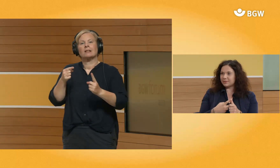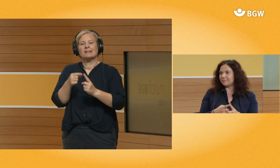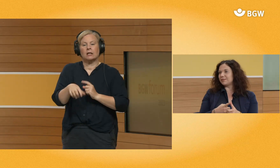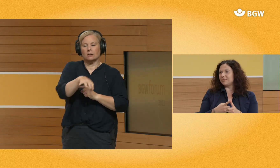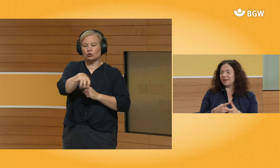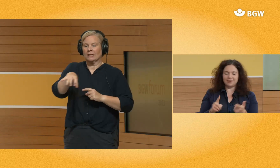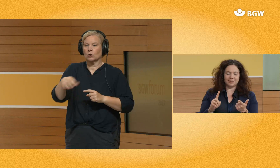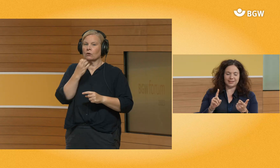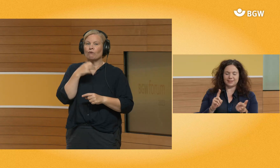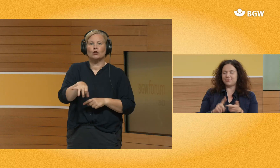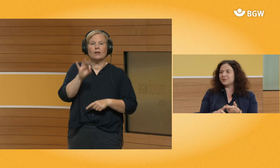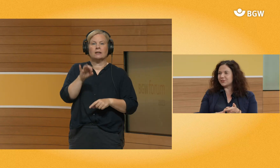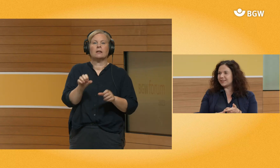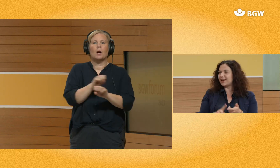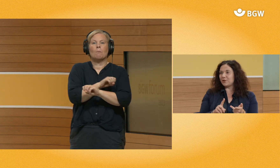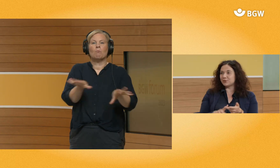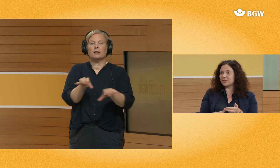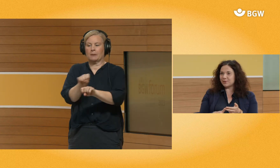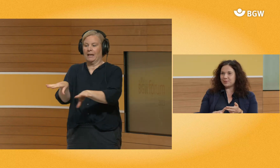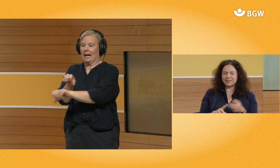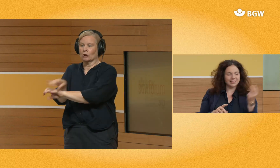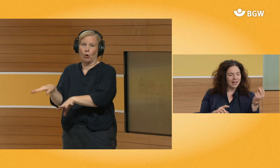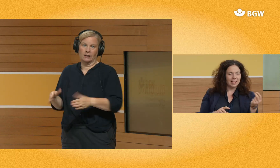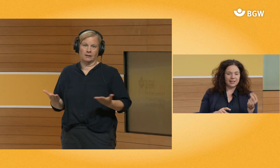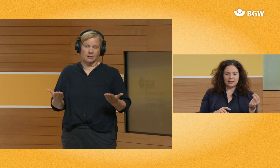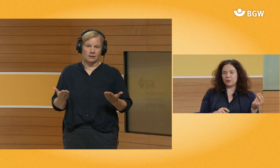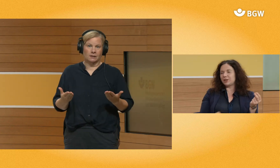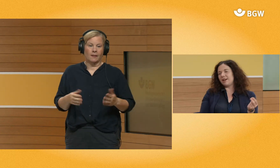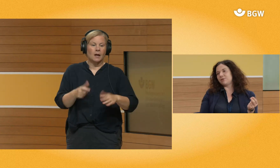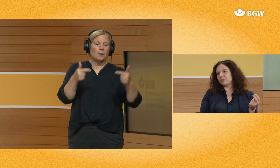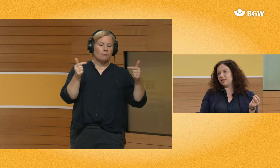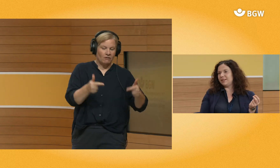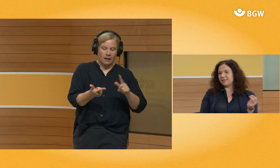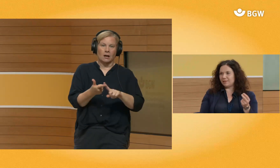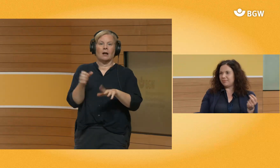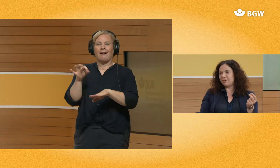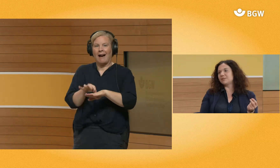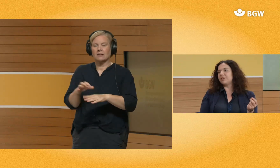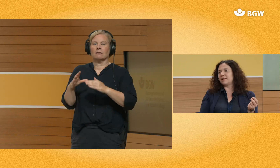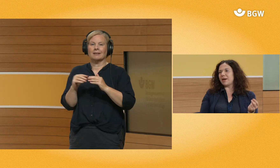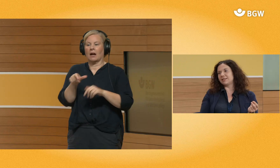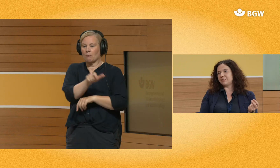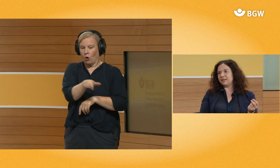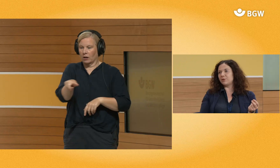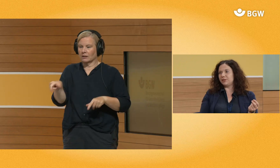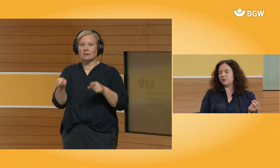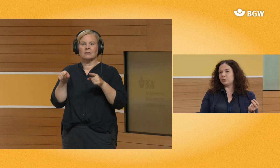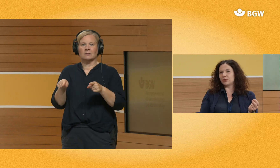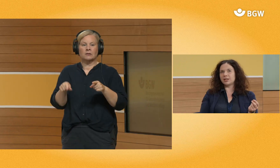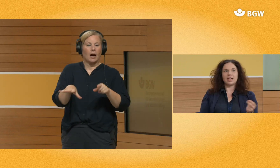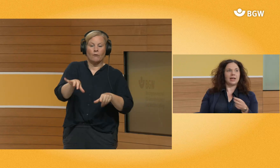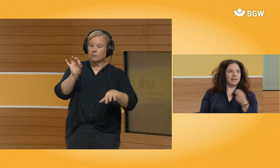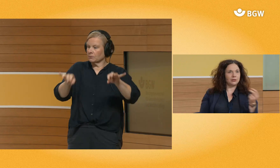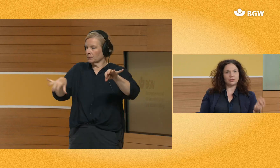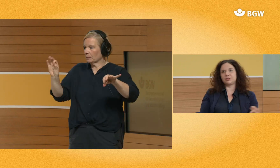nurse multiplier, a physician, and also a therapist. Then we would have a 3 multiplier Magnet team on each